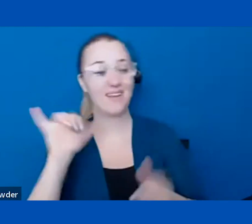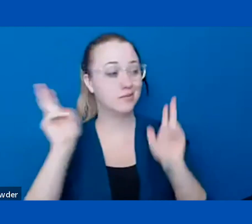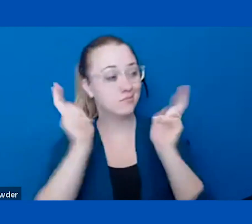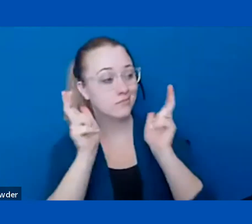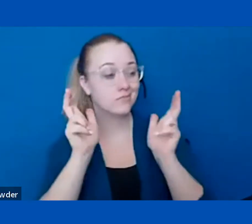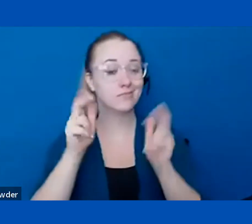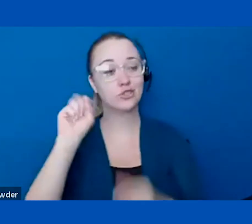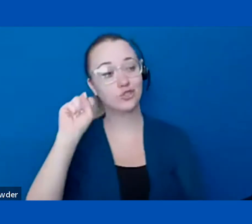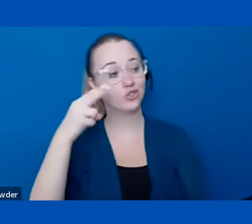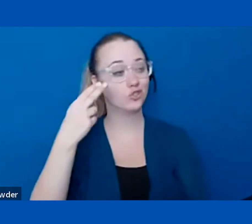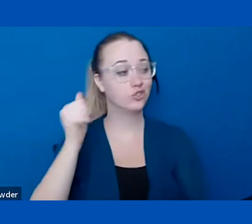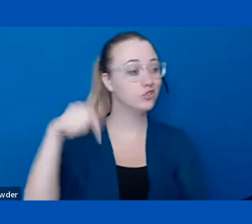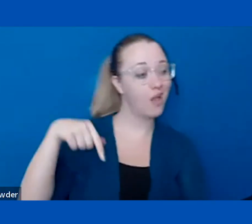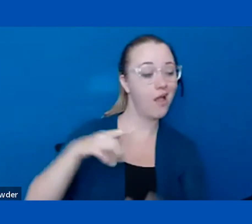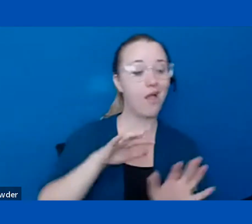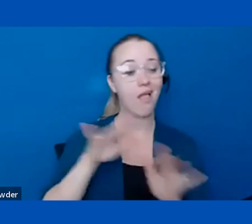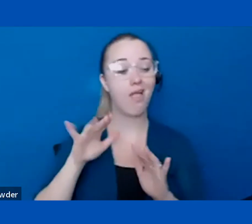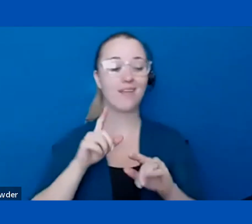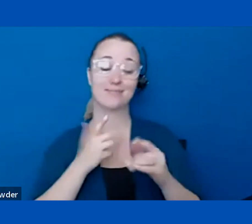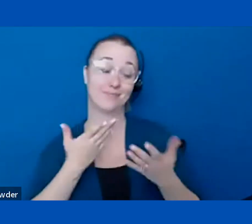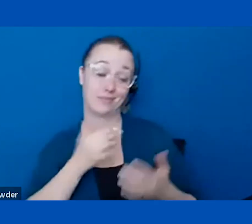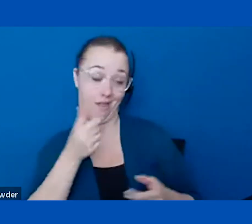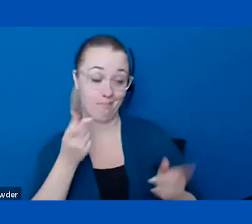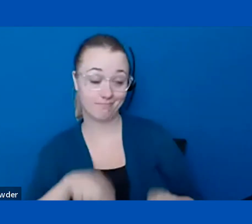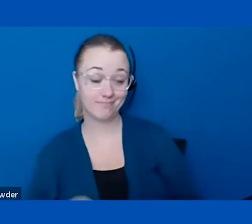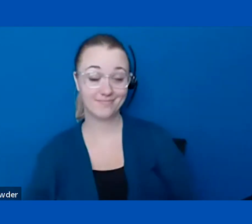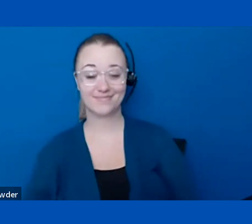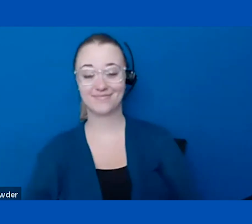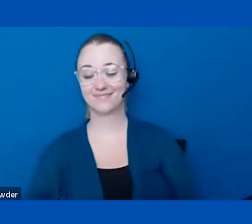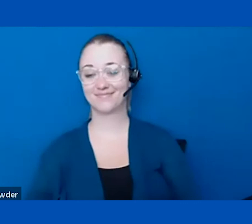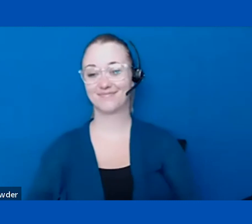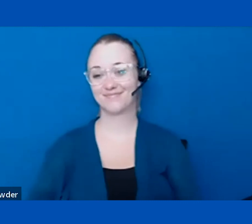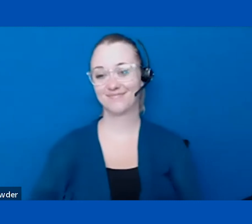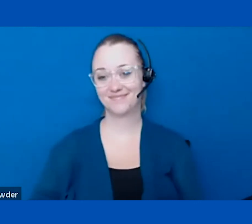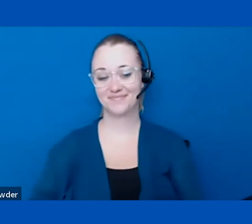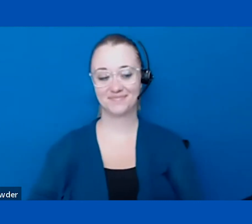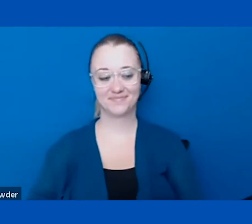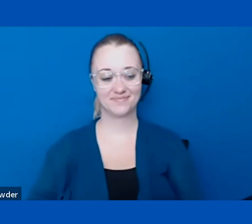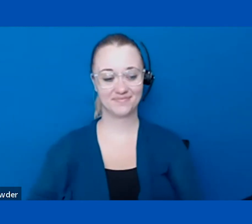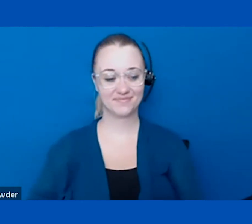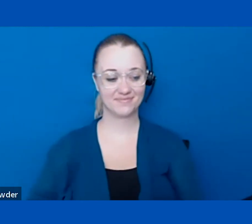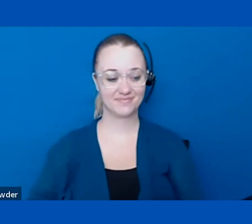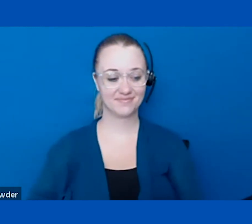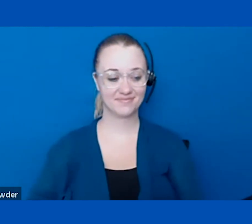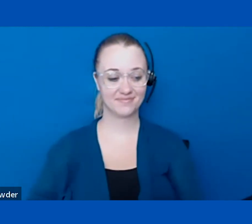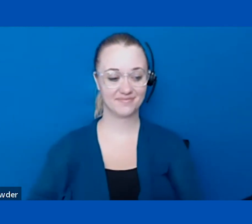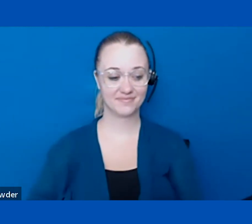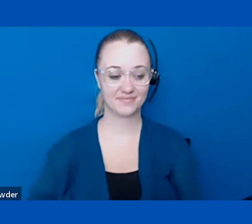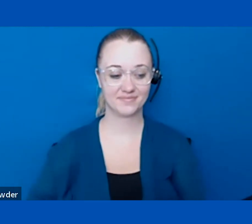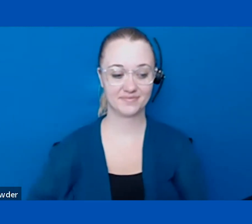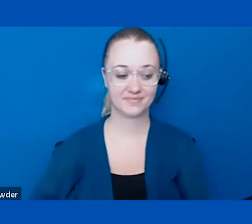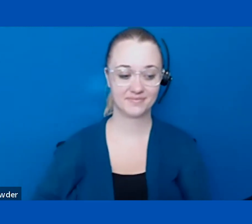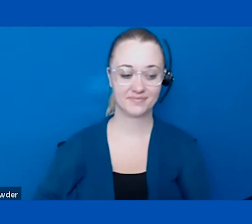it's probably not gonna happen. So, but yeah. With a